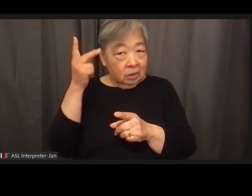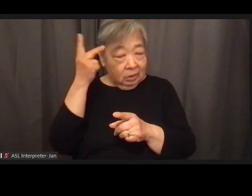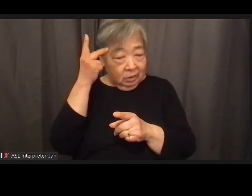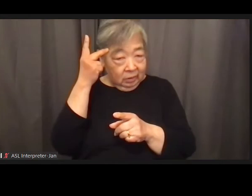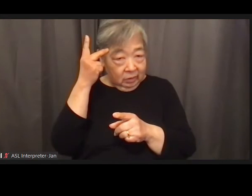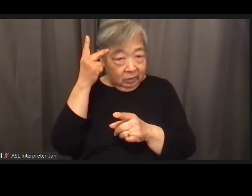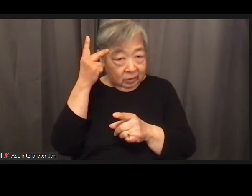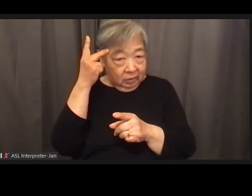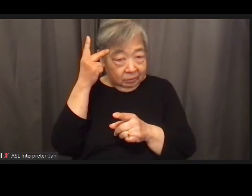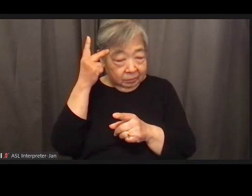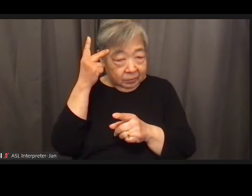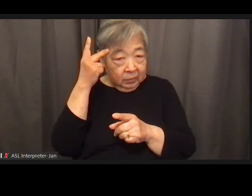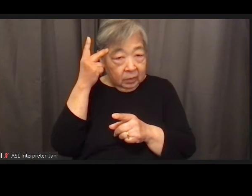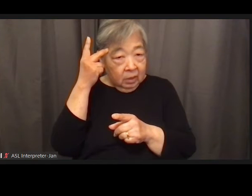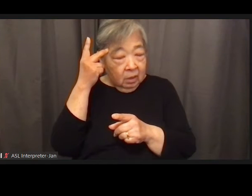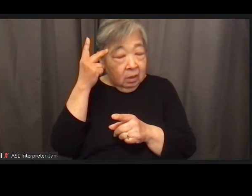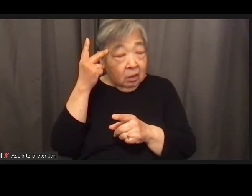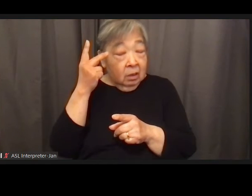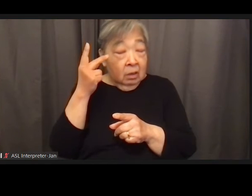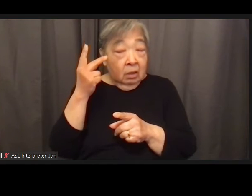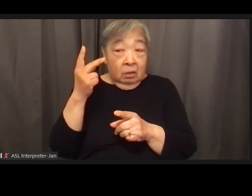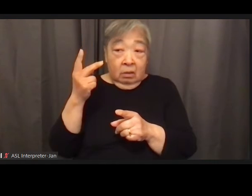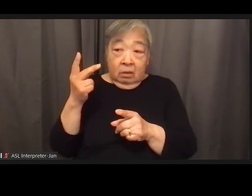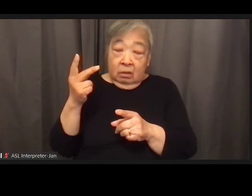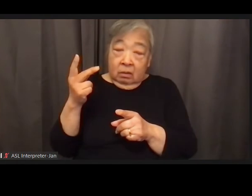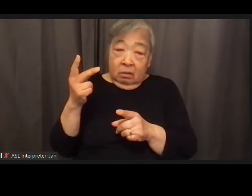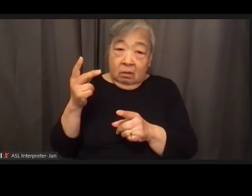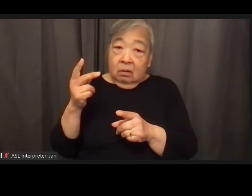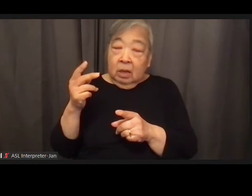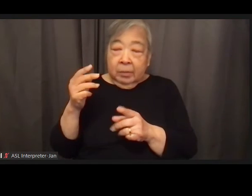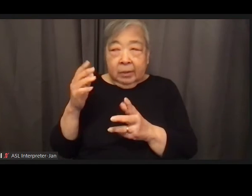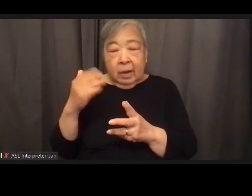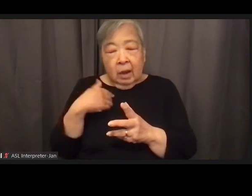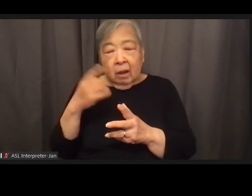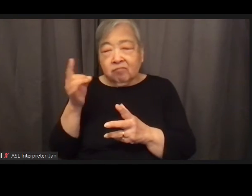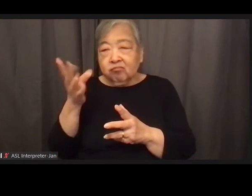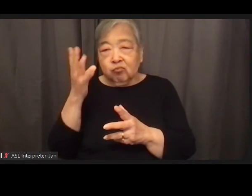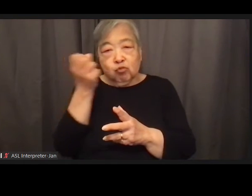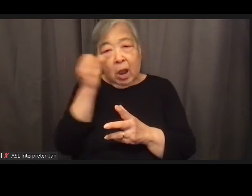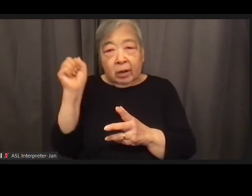strong radical left and right